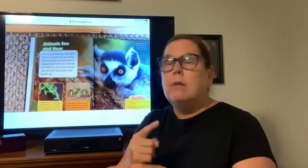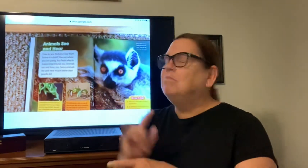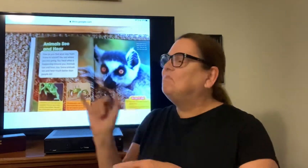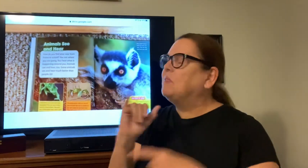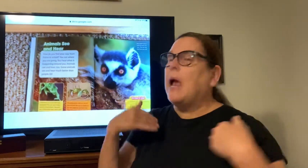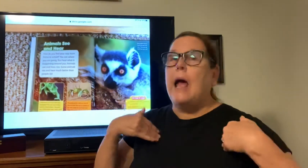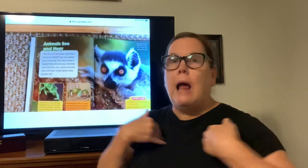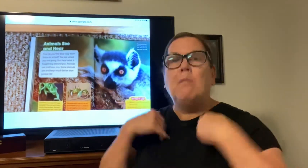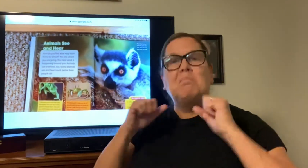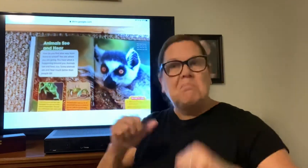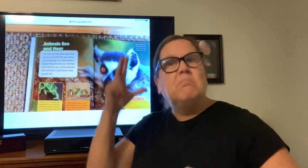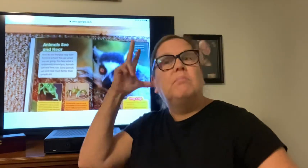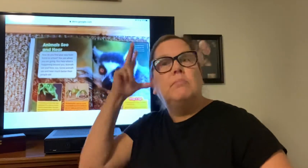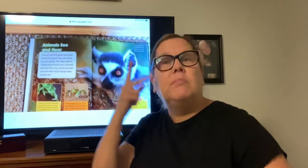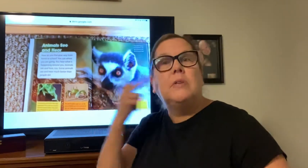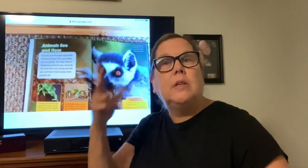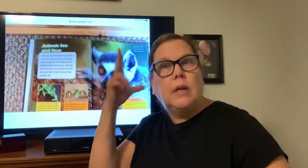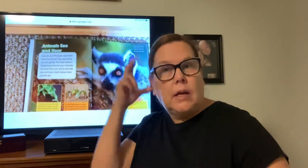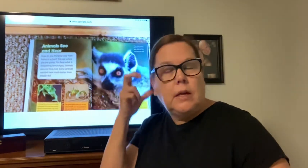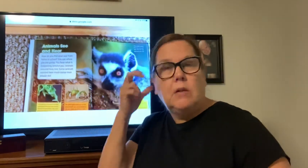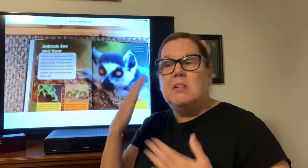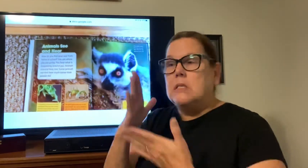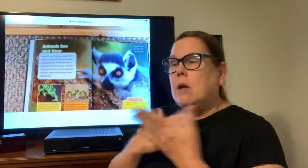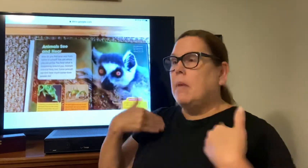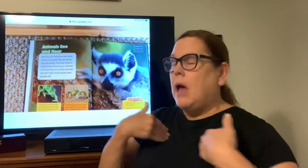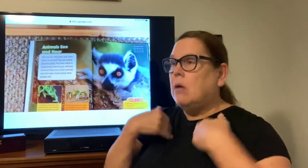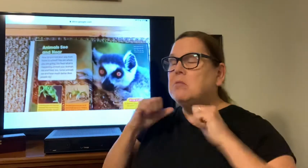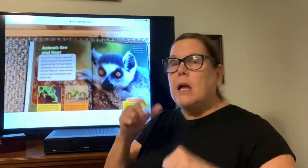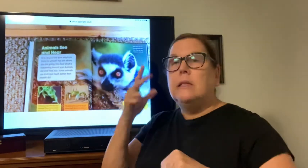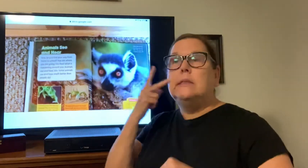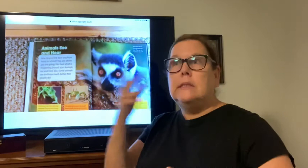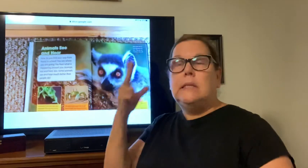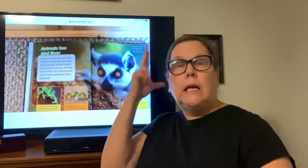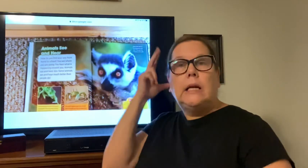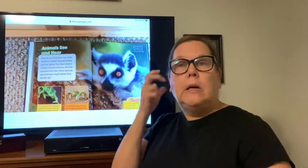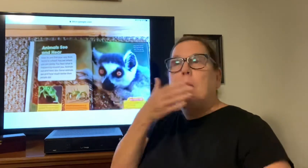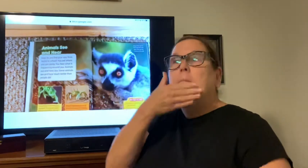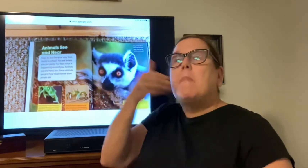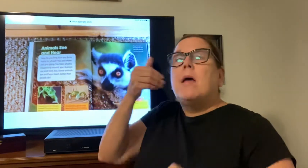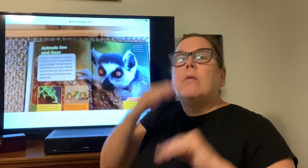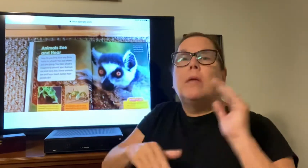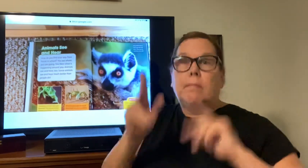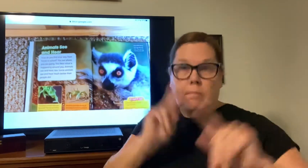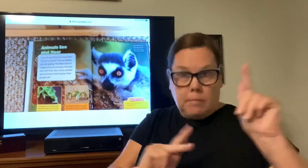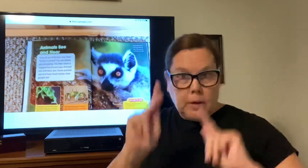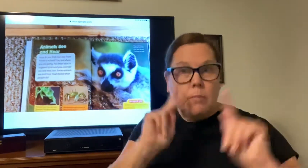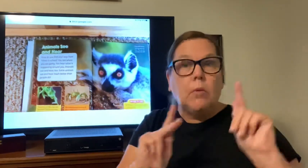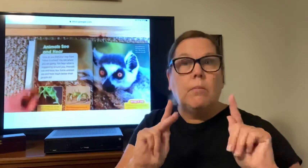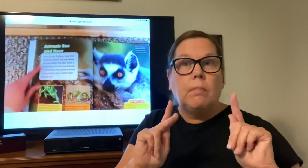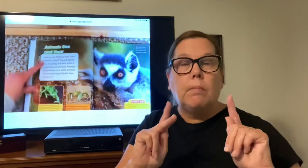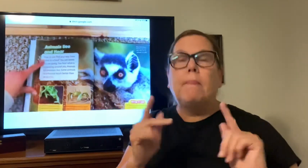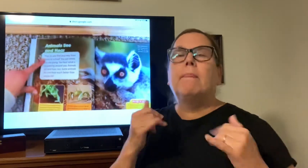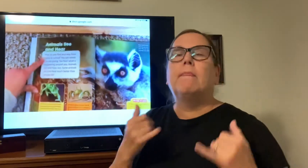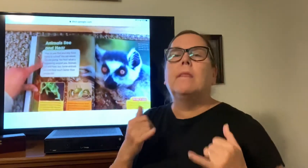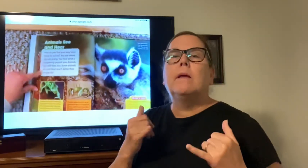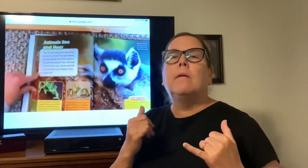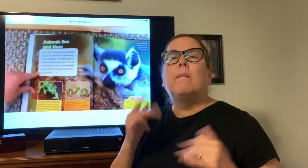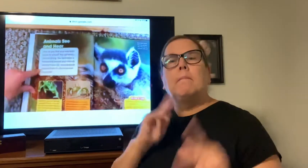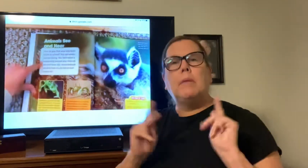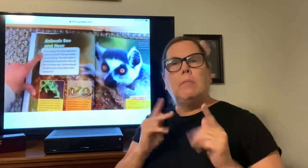too. Some animals see and hear much better than people do. So people hear and we